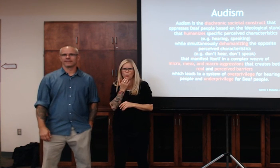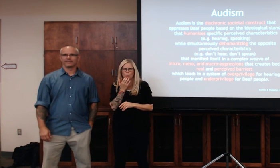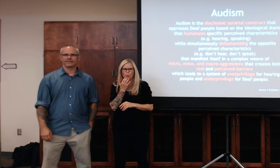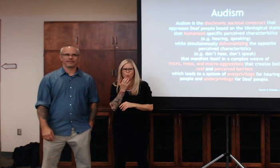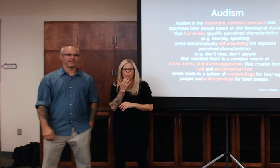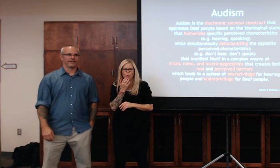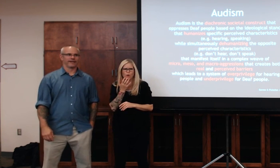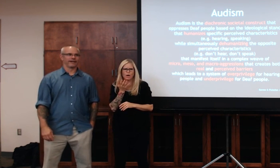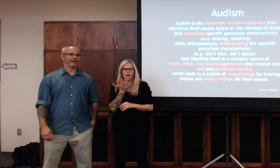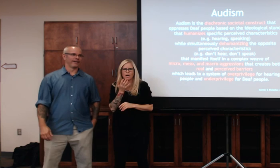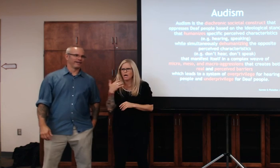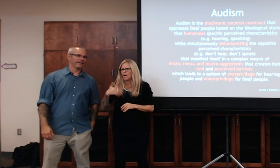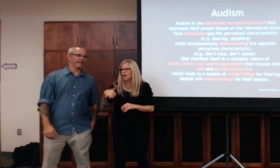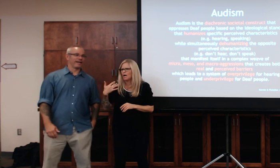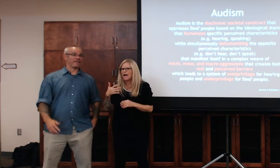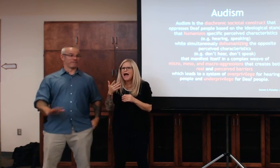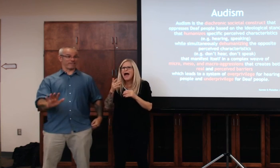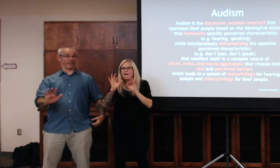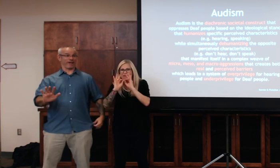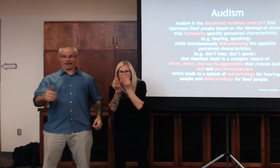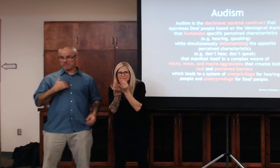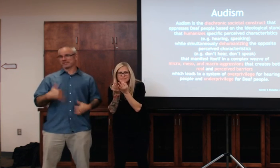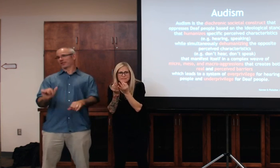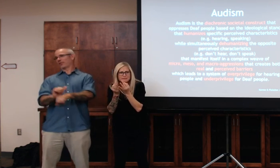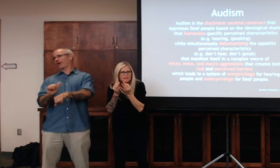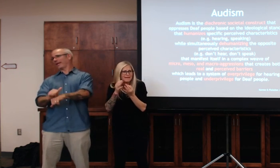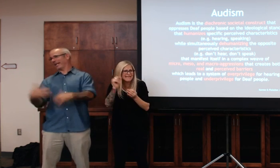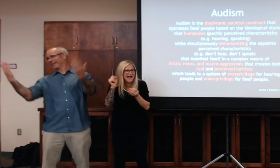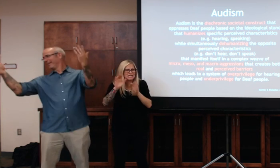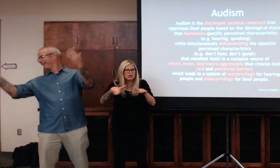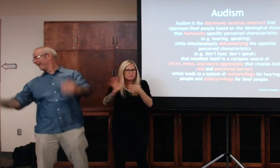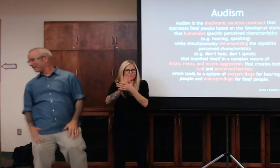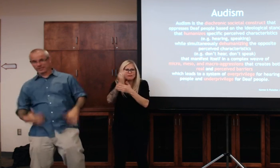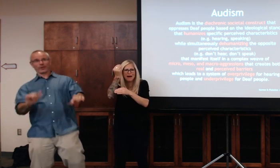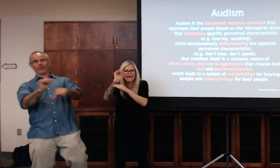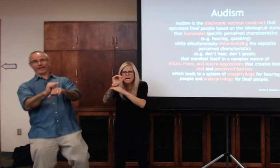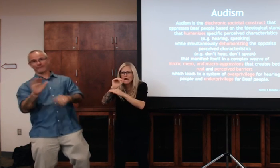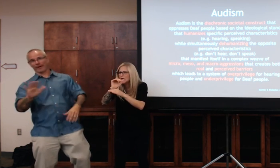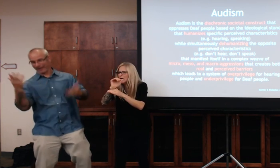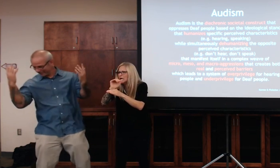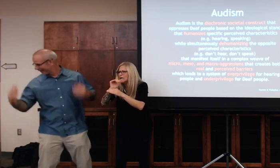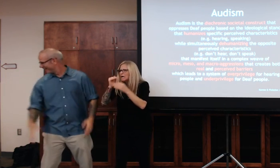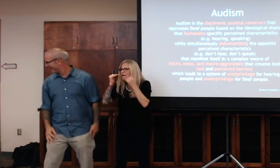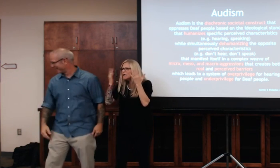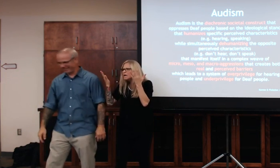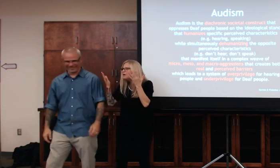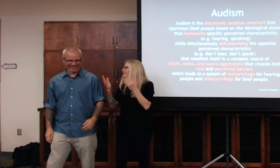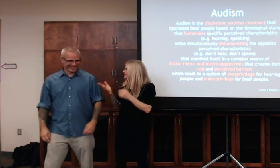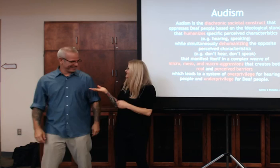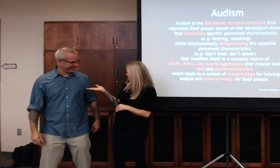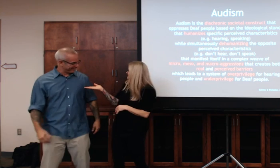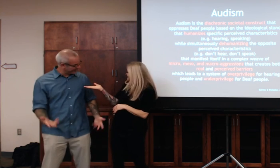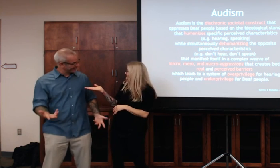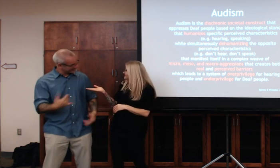yikes. At 5 o'clock specifically. Wow, I'm still working at 5. I can't even make it to a movie on Monday what night at 5. What happens if family plans it on Monday